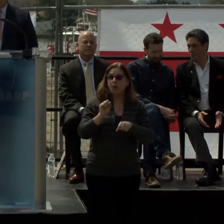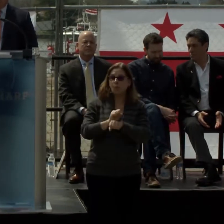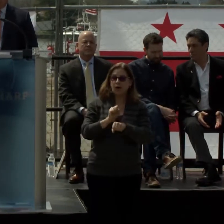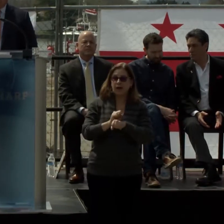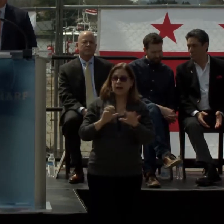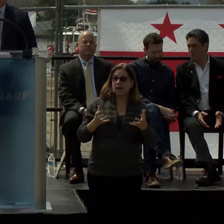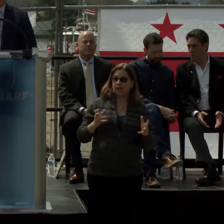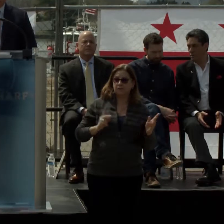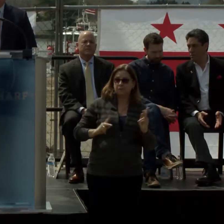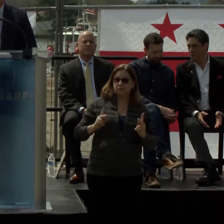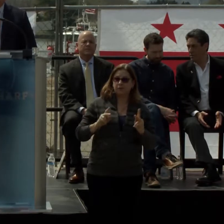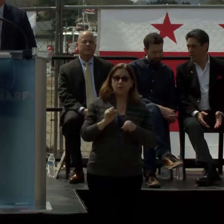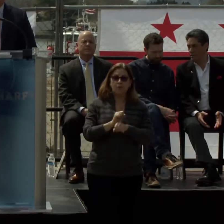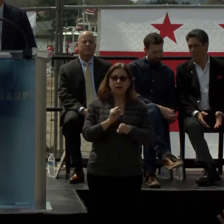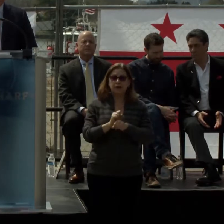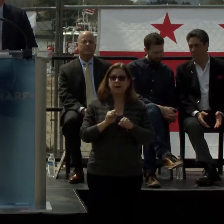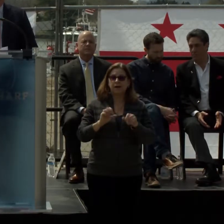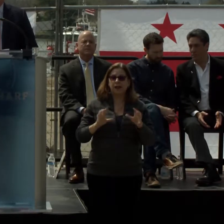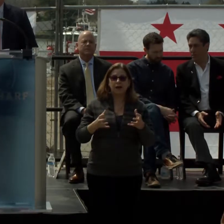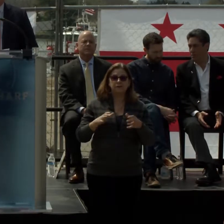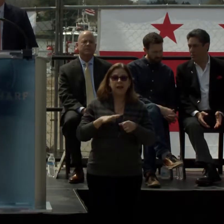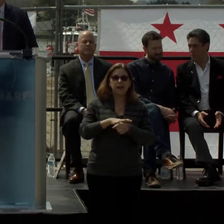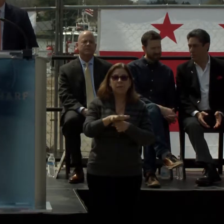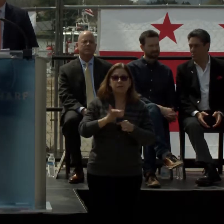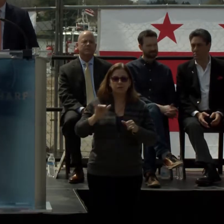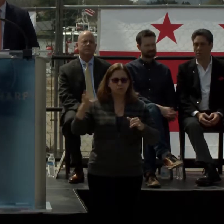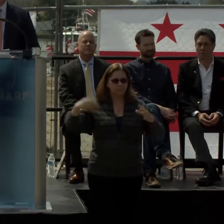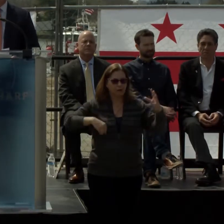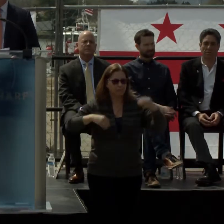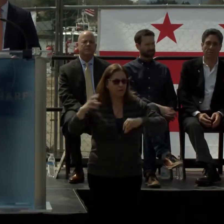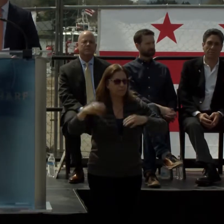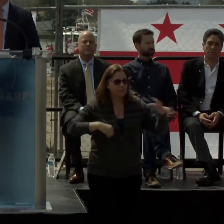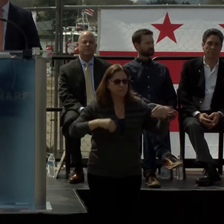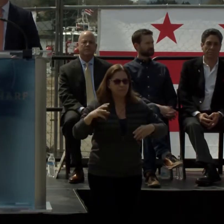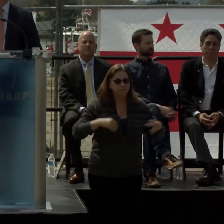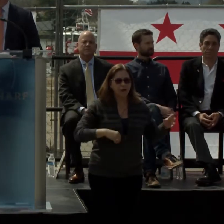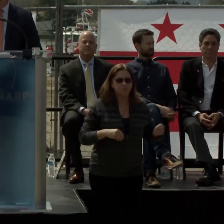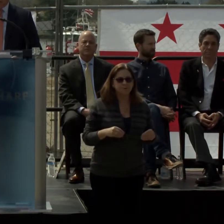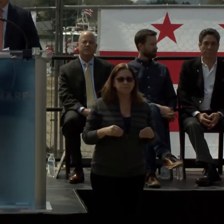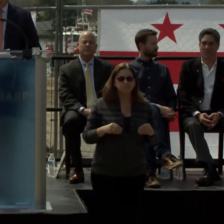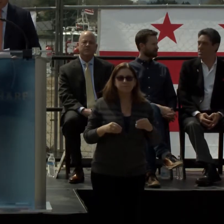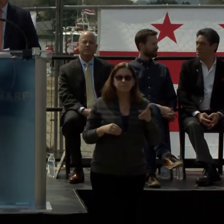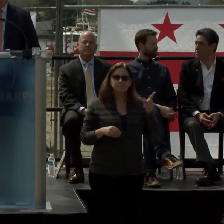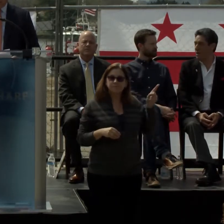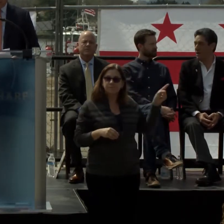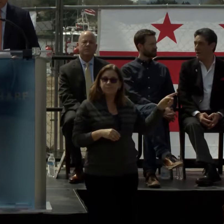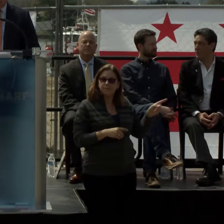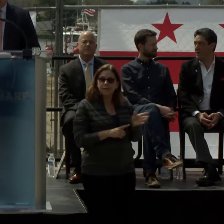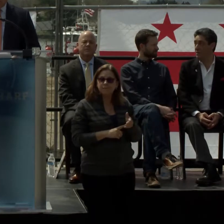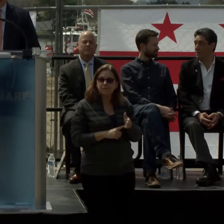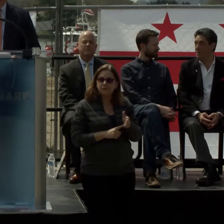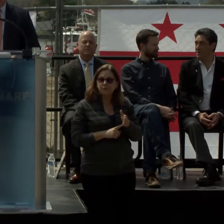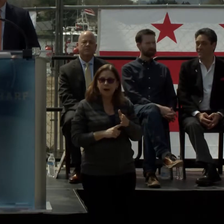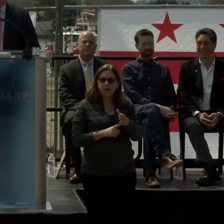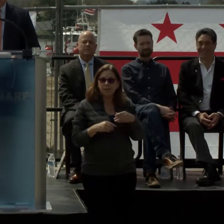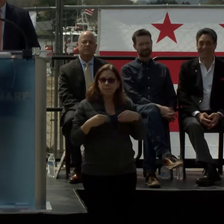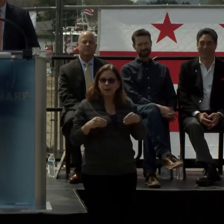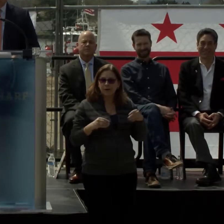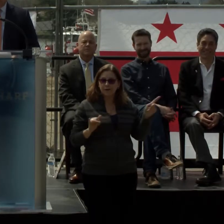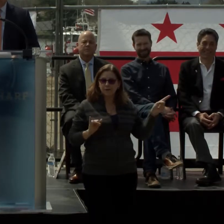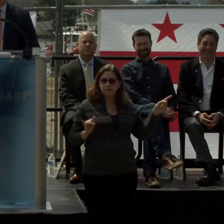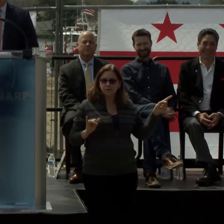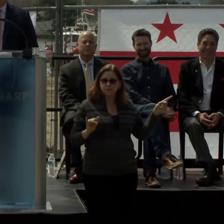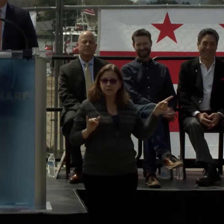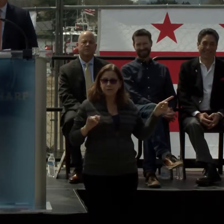you'll find important reflections of that character, found in the fish market, in our active piers, and on the parks. Phase 2